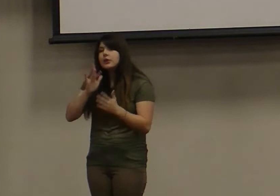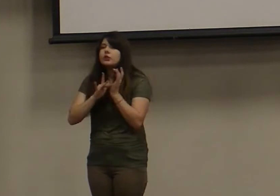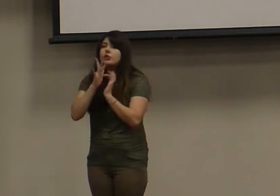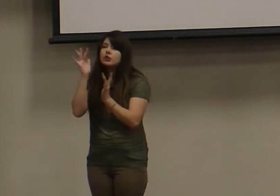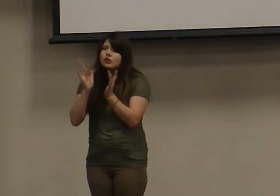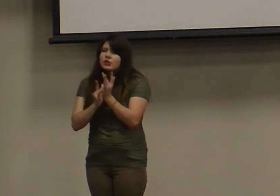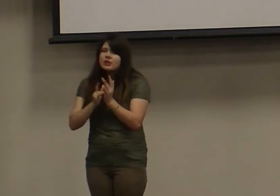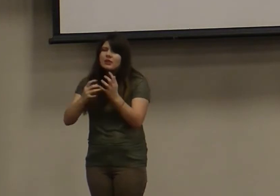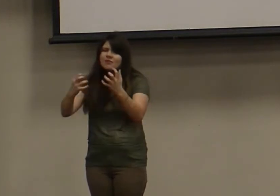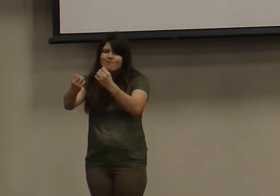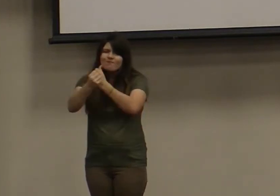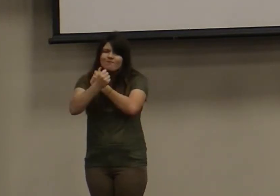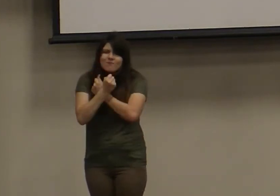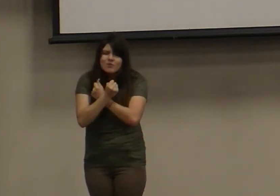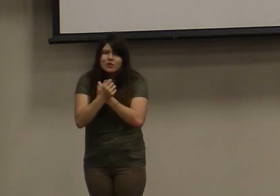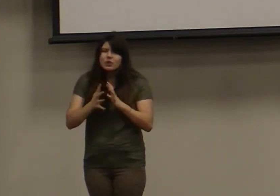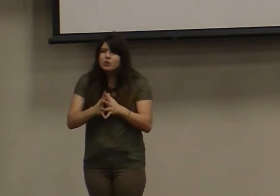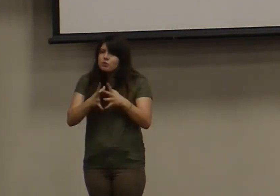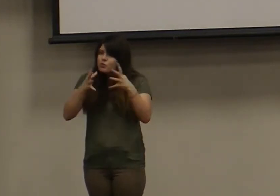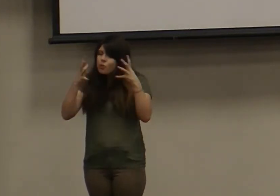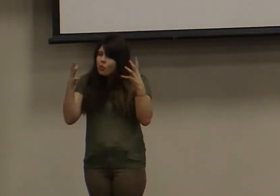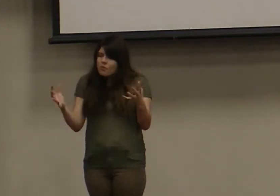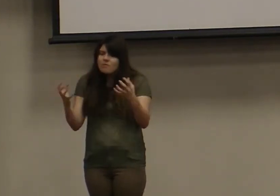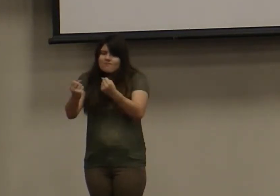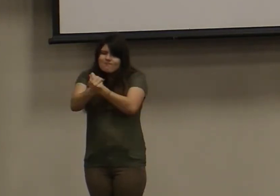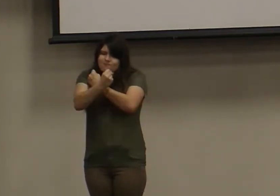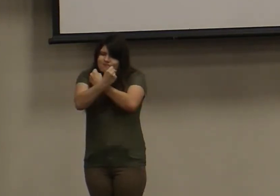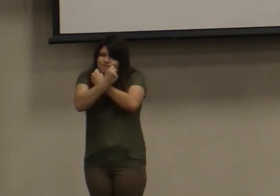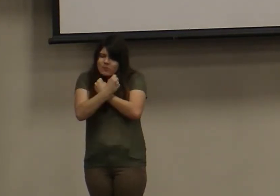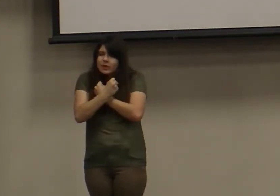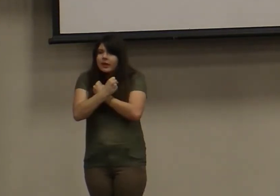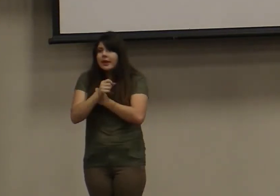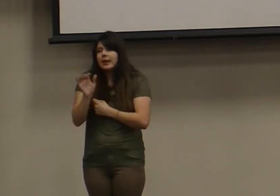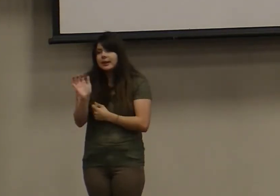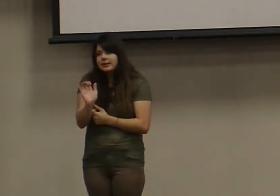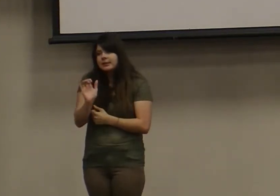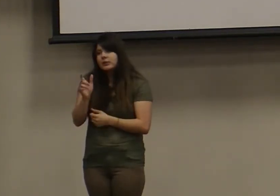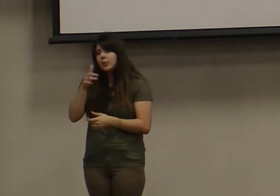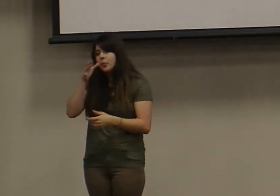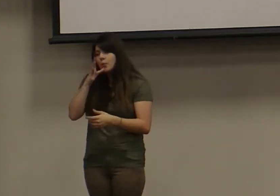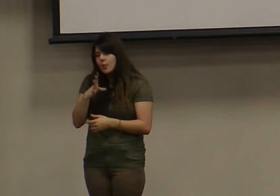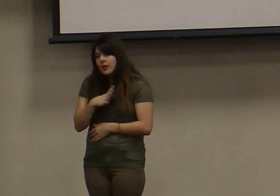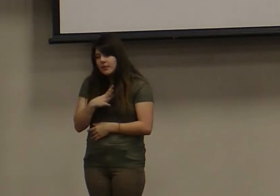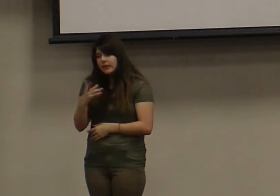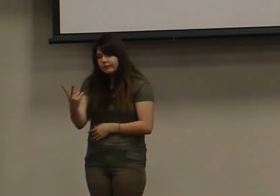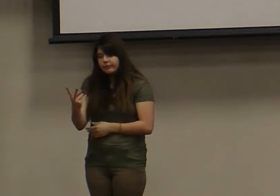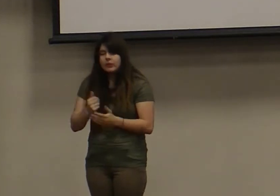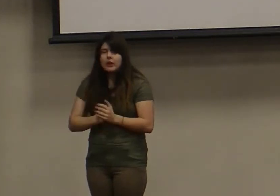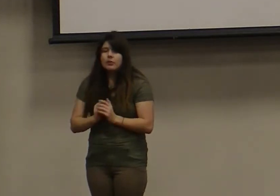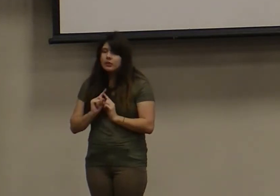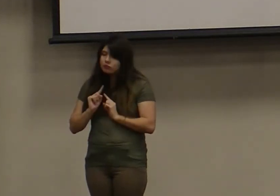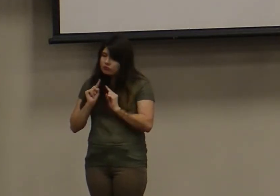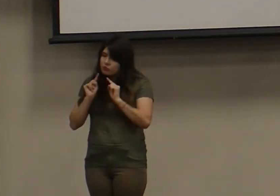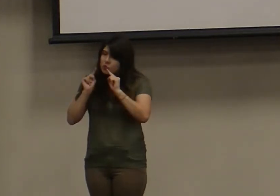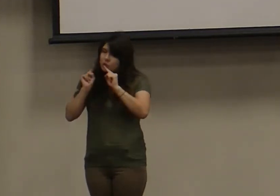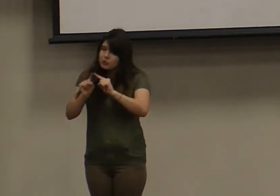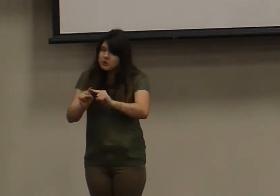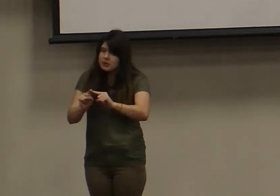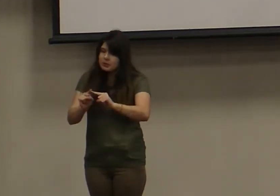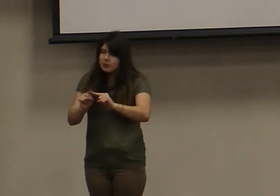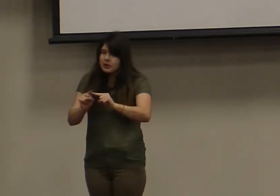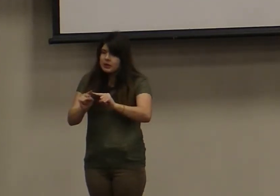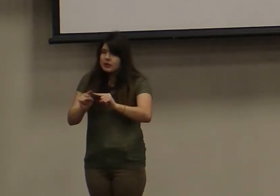Jesus loved him so much and loved these ladies so much that when he comes to them, he